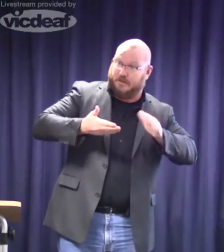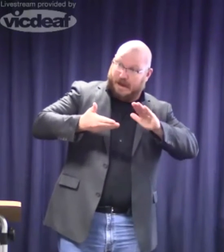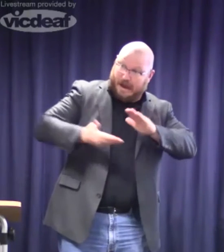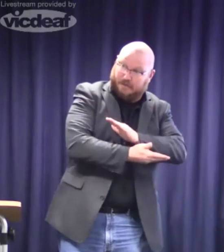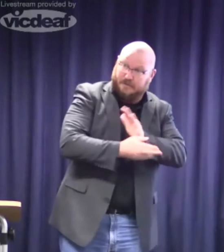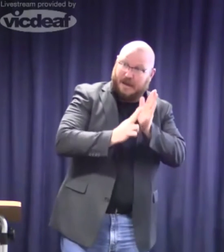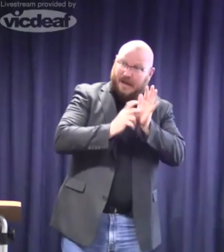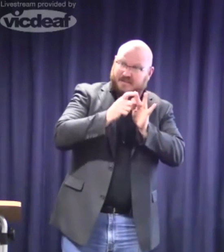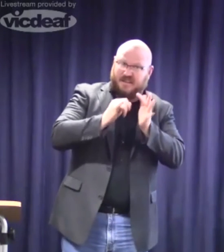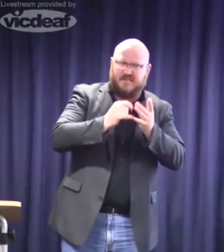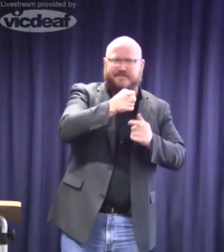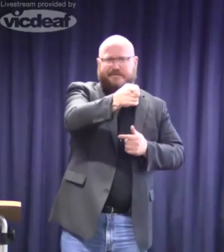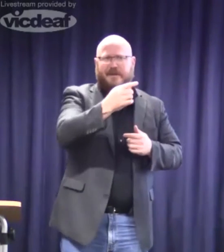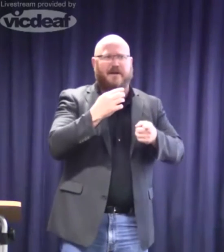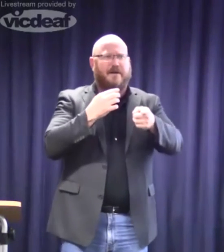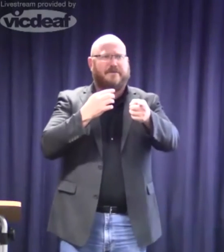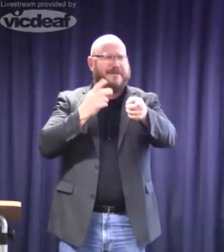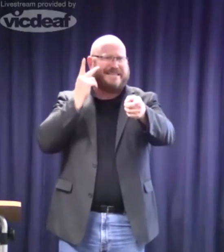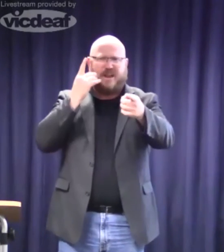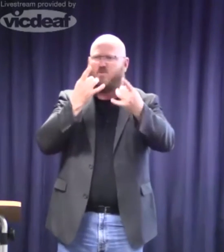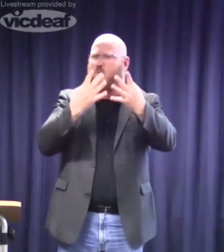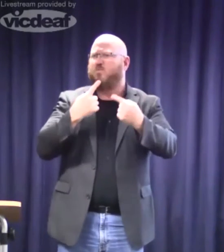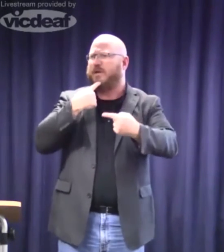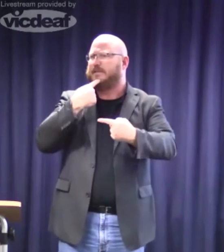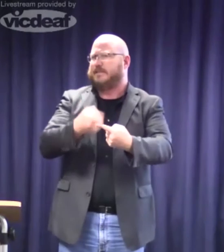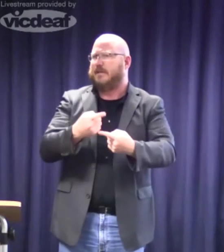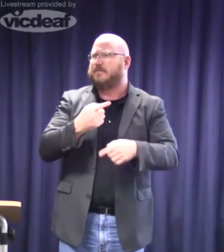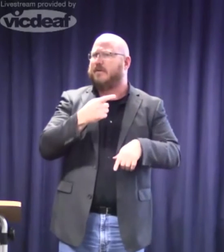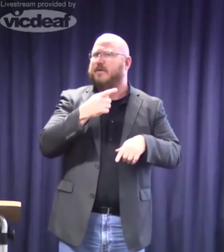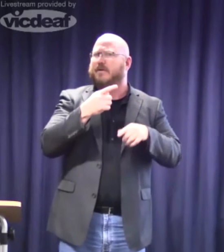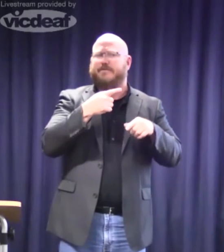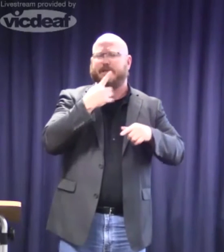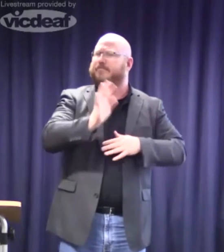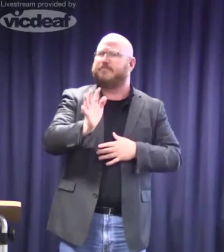I've already queried this with NDIS. I've asked,